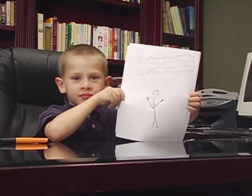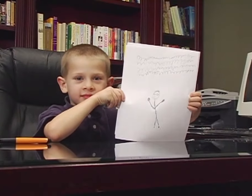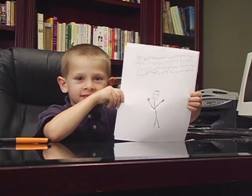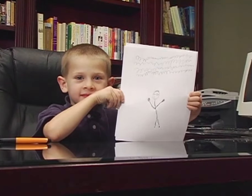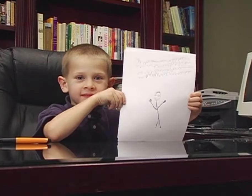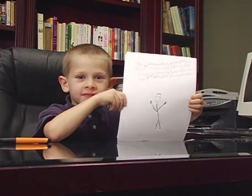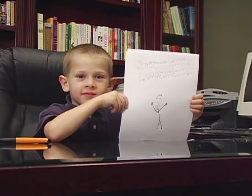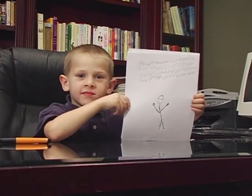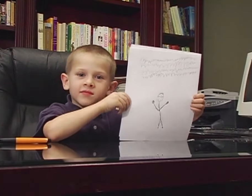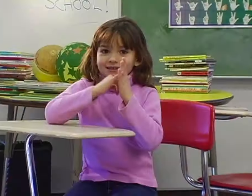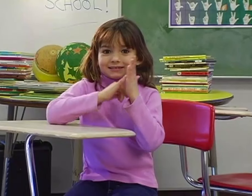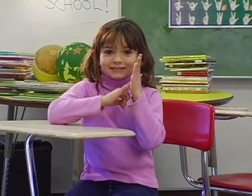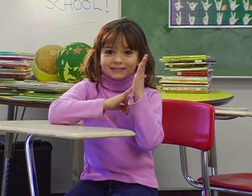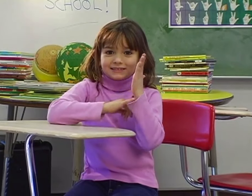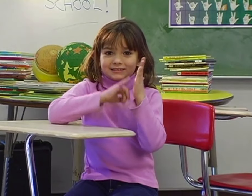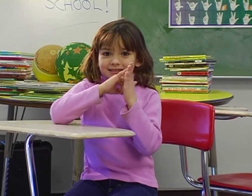Nice drawing.